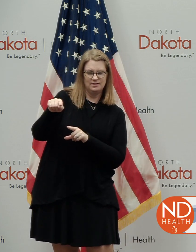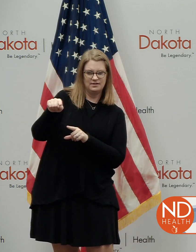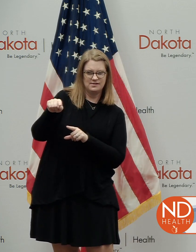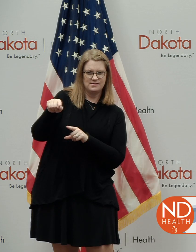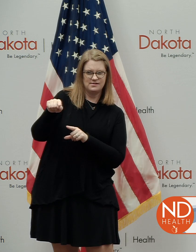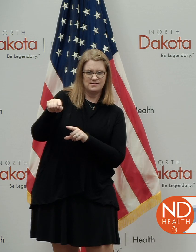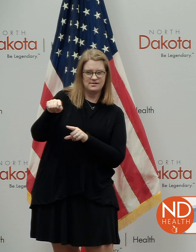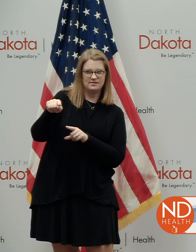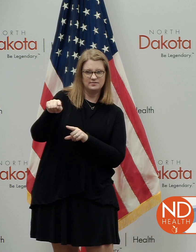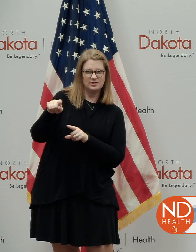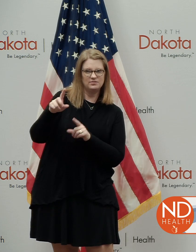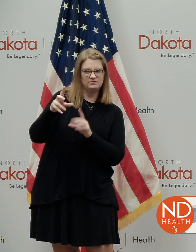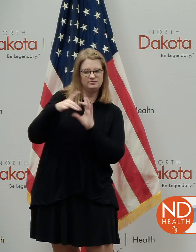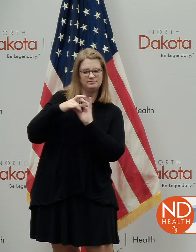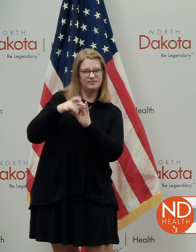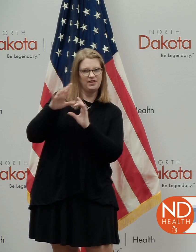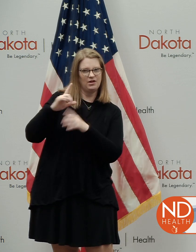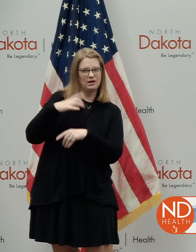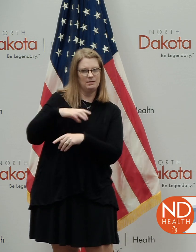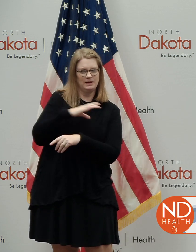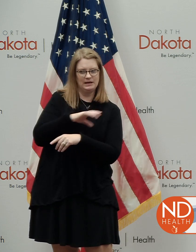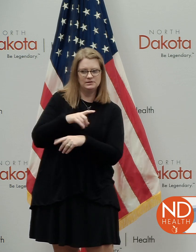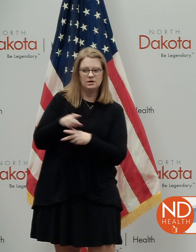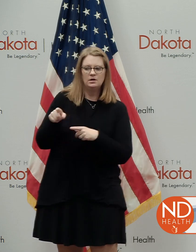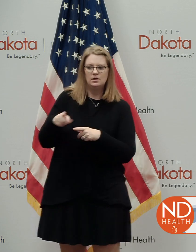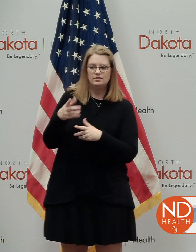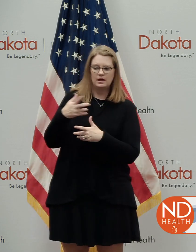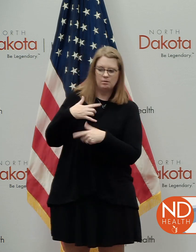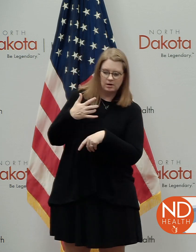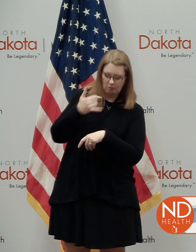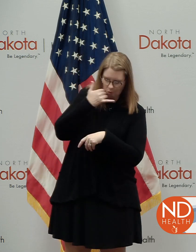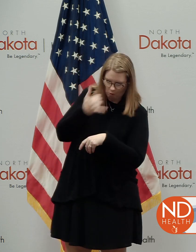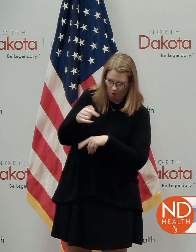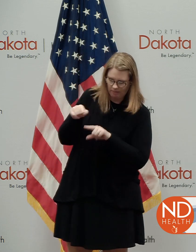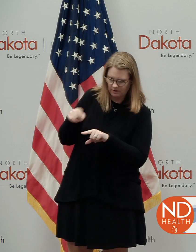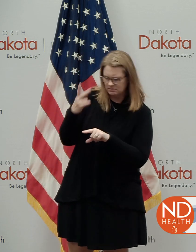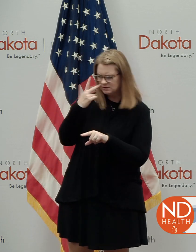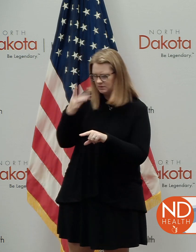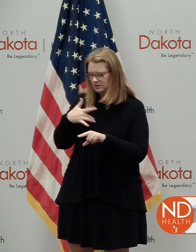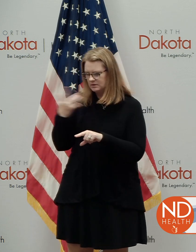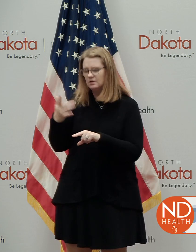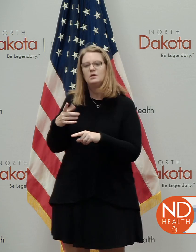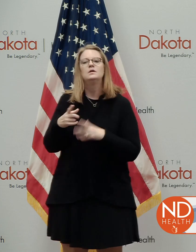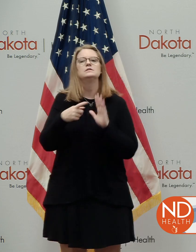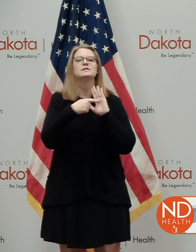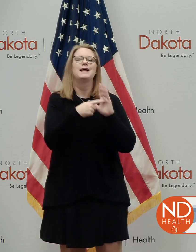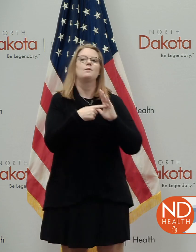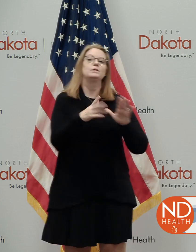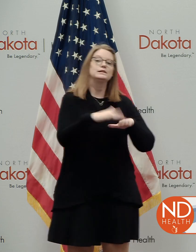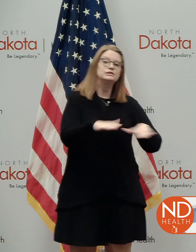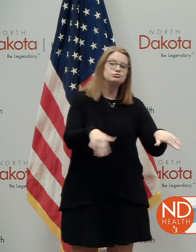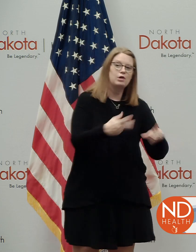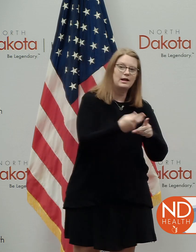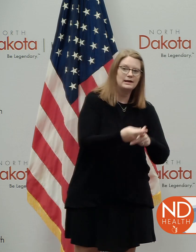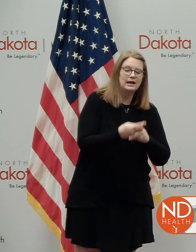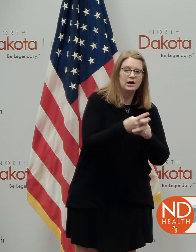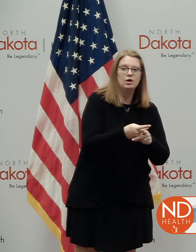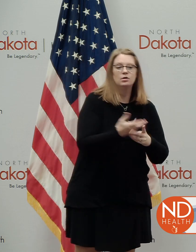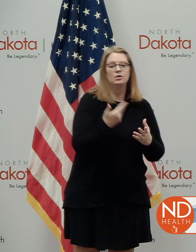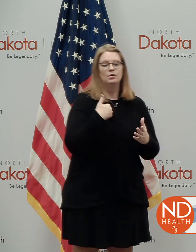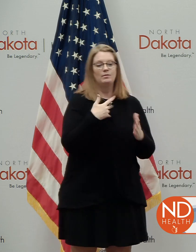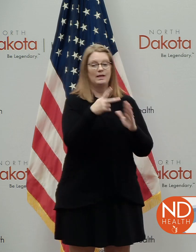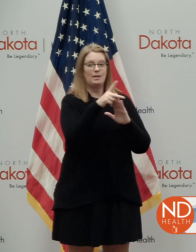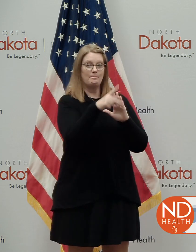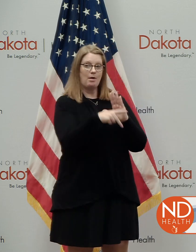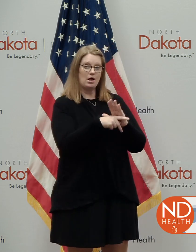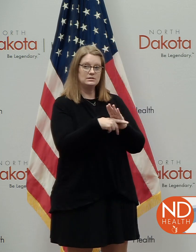their committees were called upon to give an idea. An example is child care as well. We had the policy